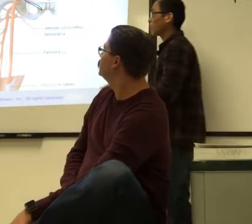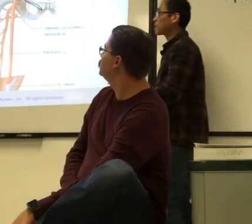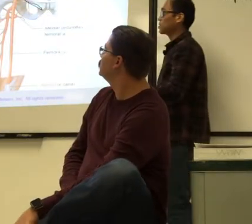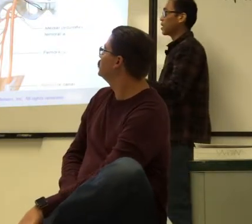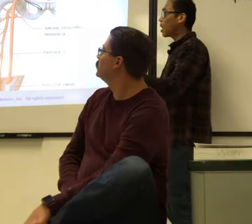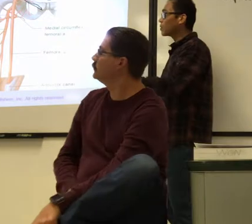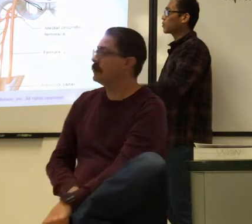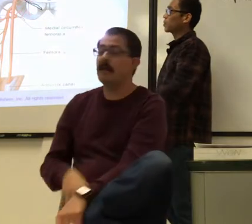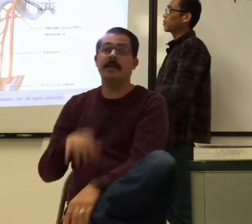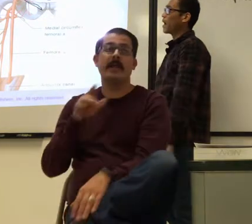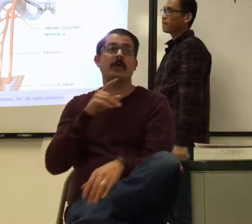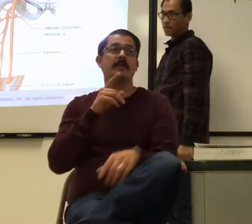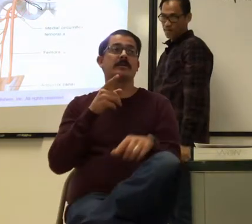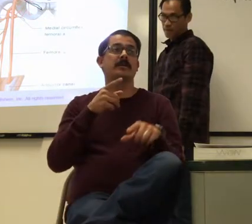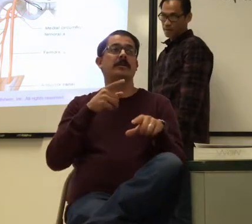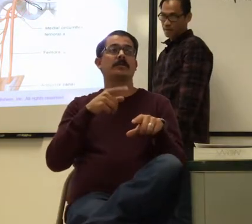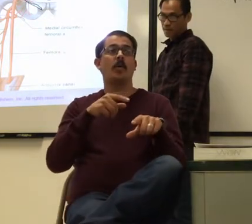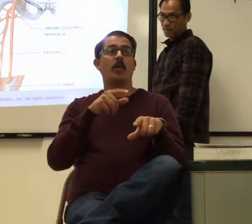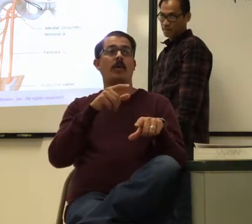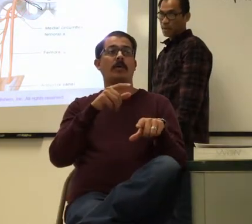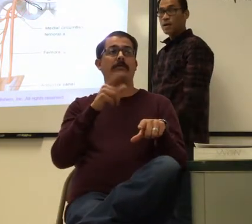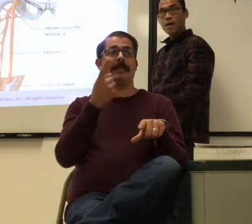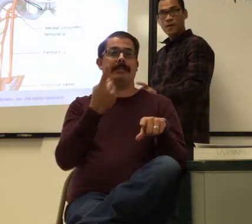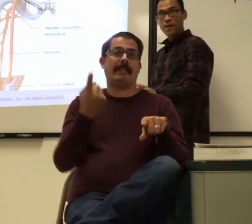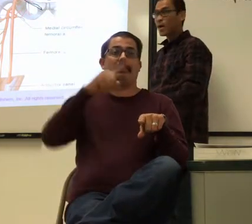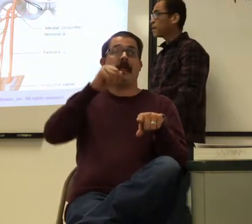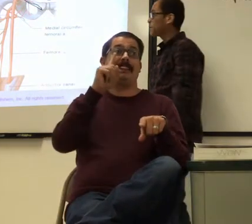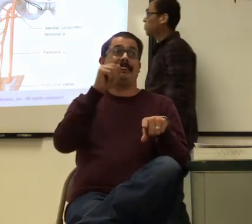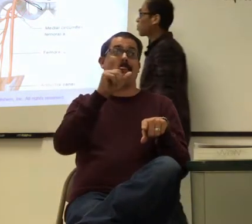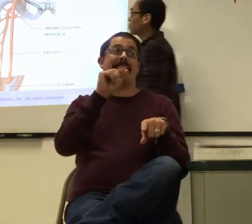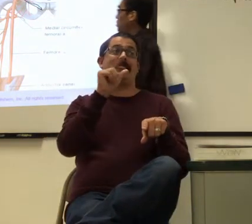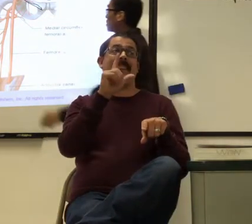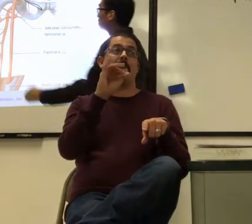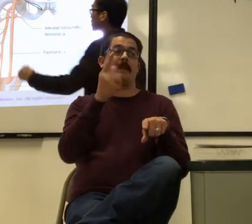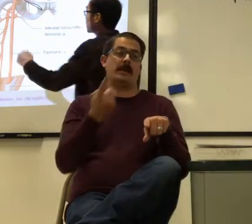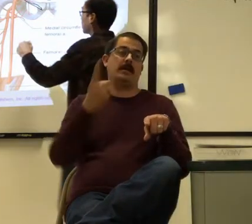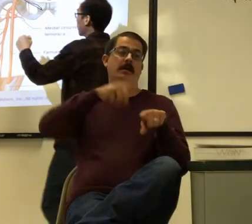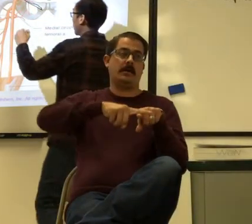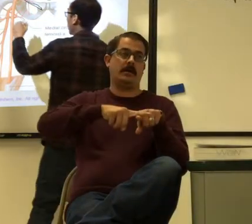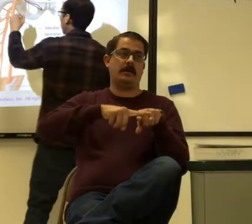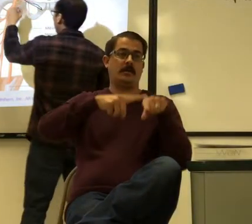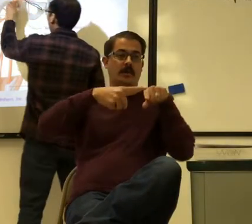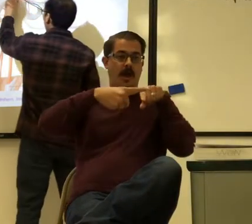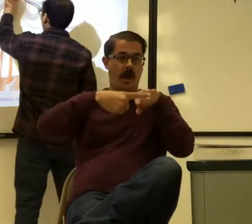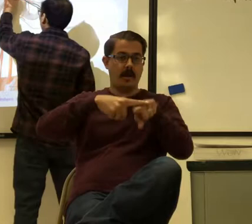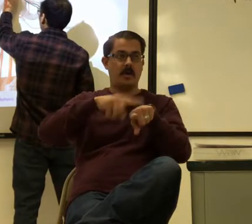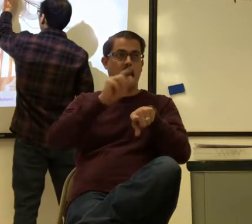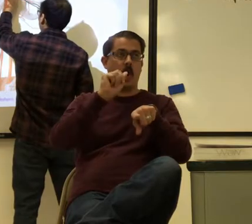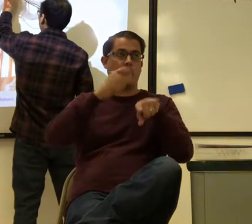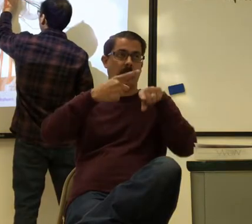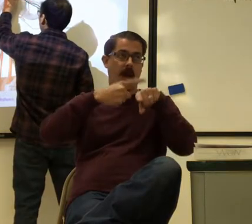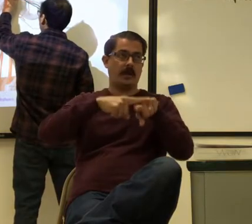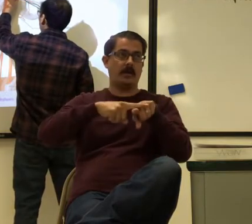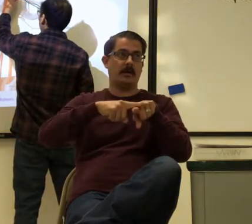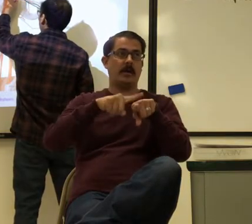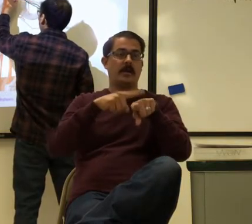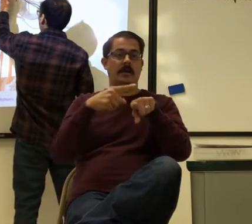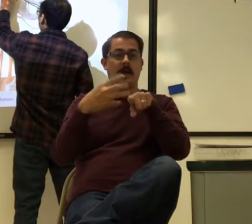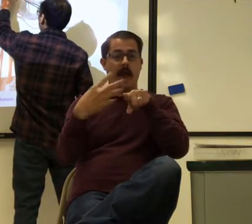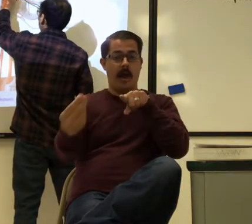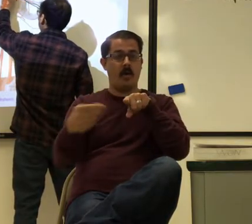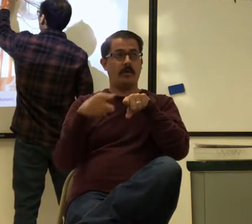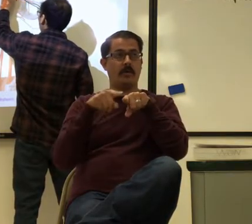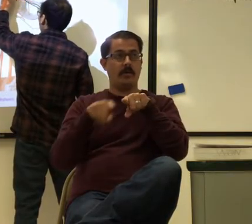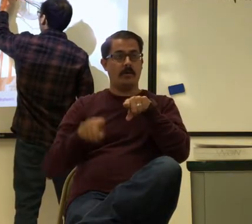It crosses under that ligament, and then as it emerges out of the body cavity,